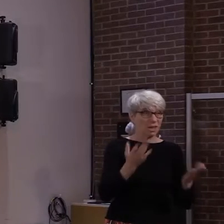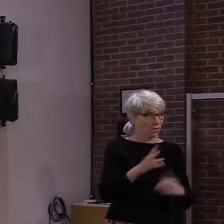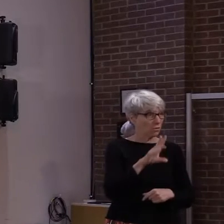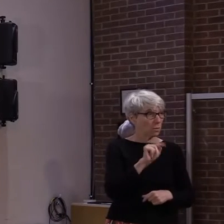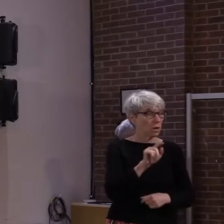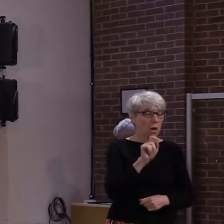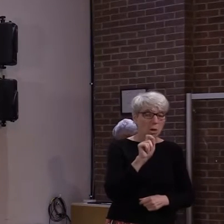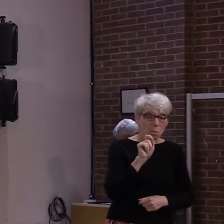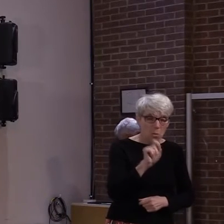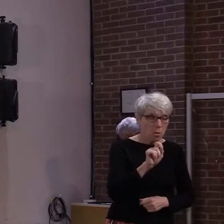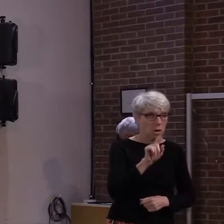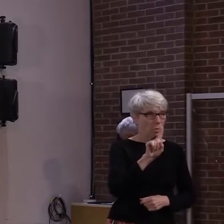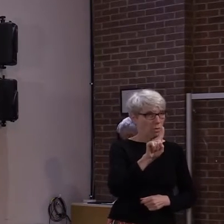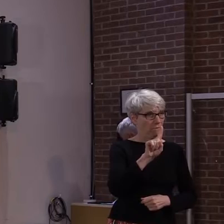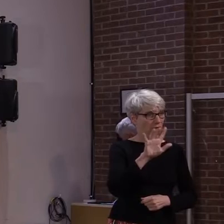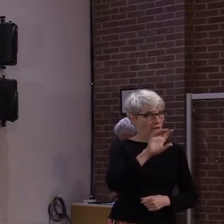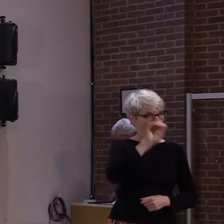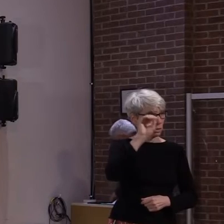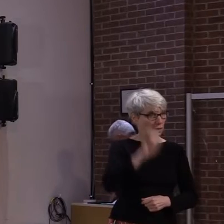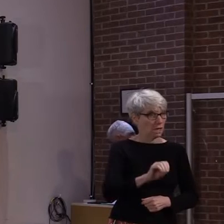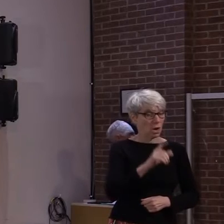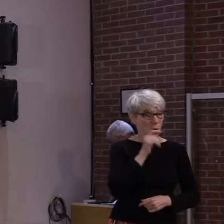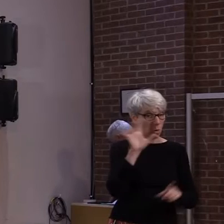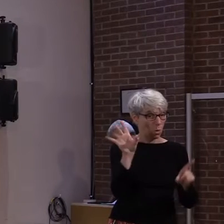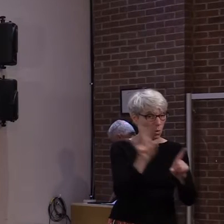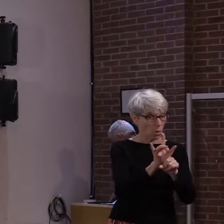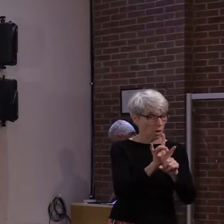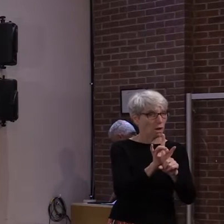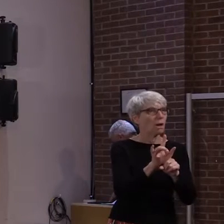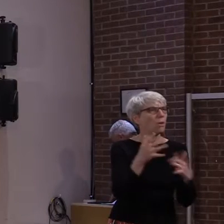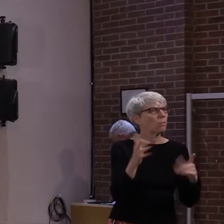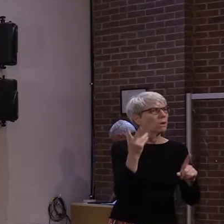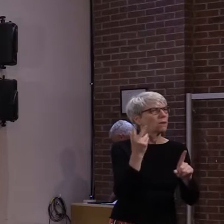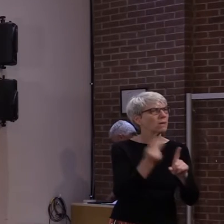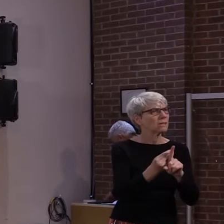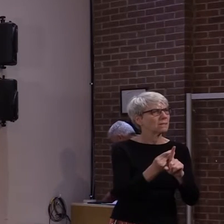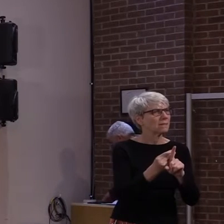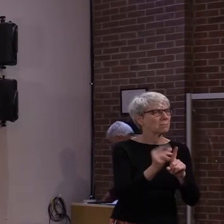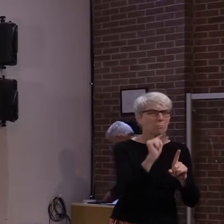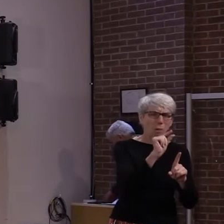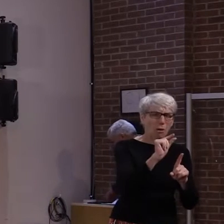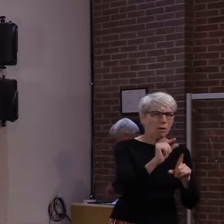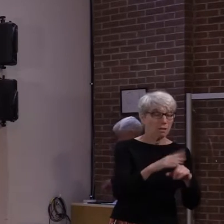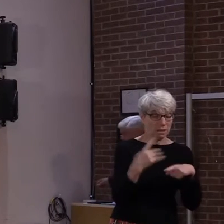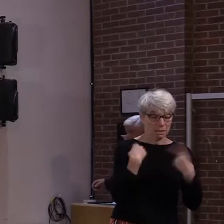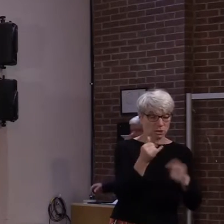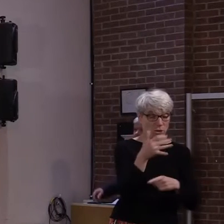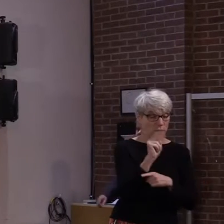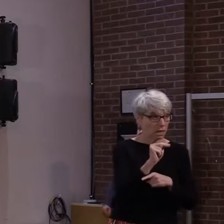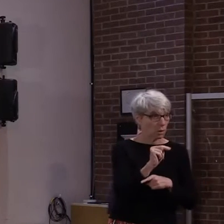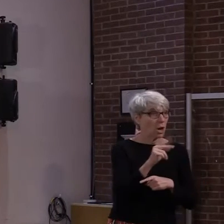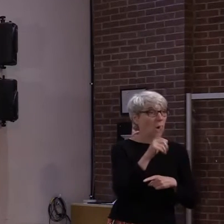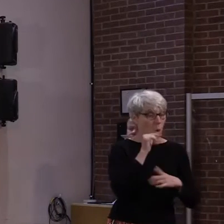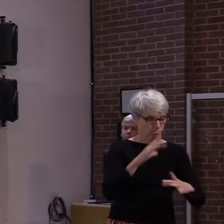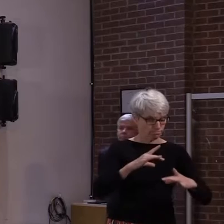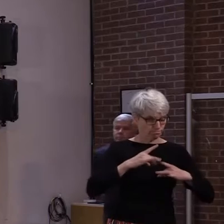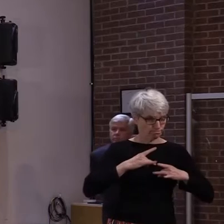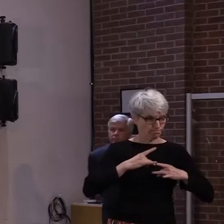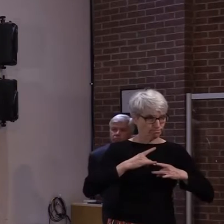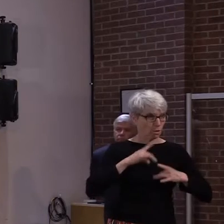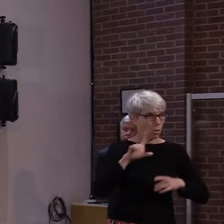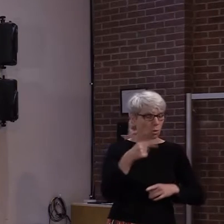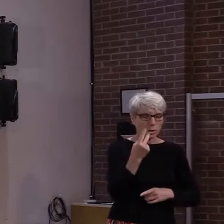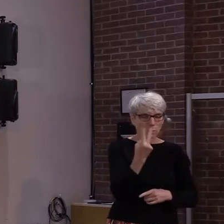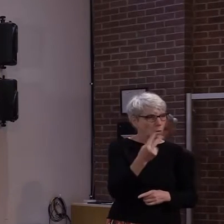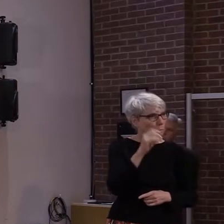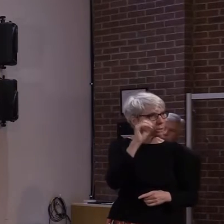COVID have been in the fully vaccinated. Since late January, 2% of cases. Because who else